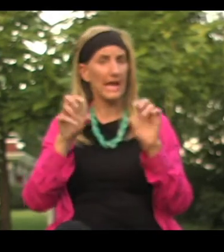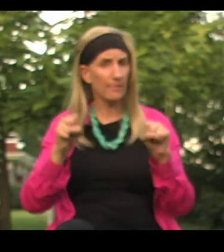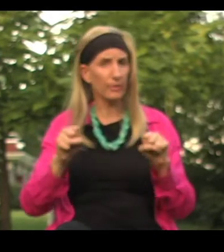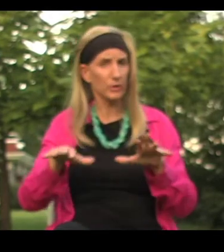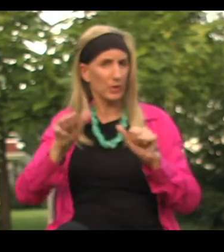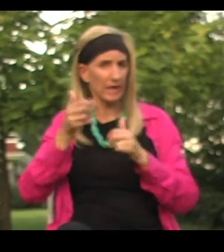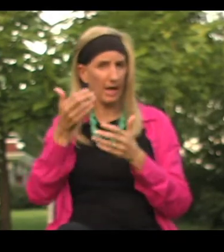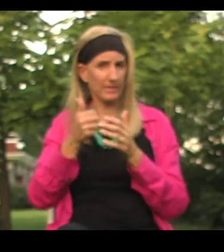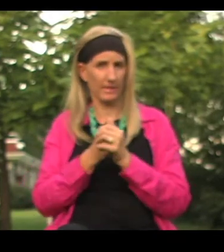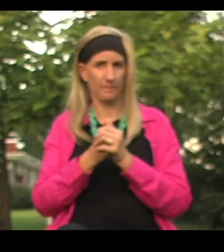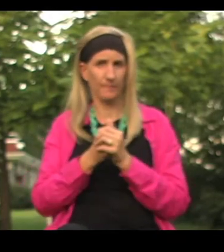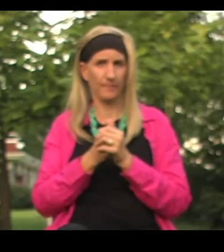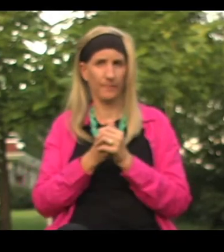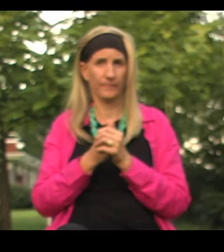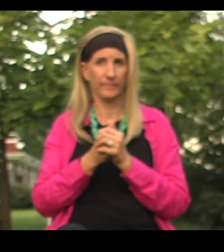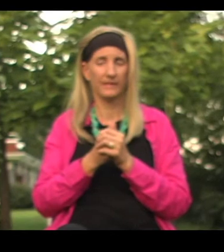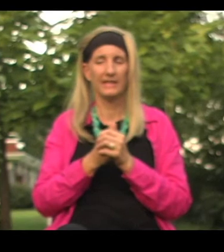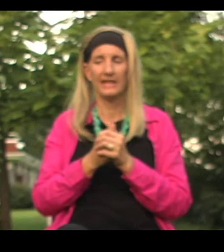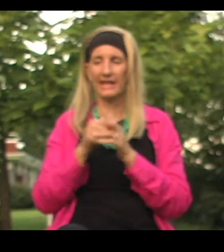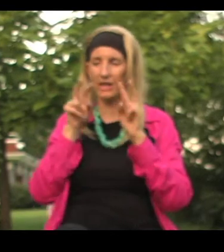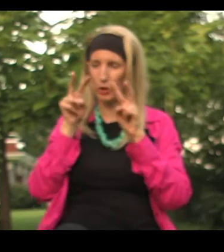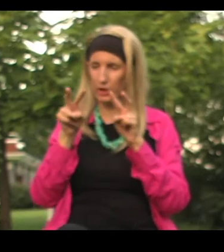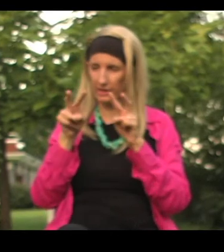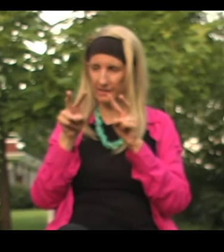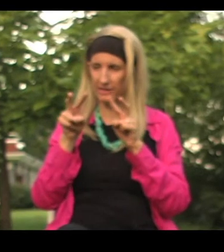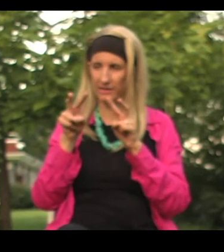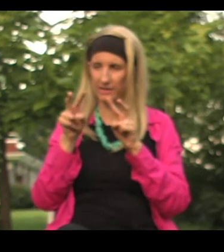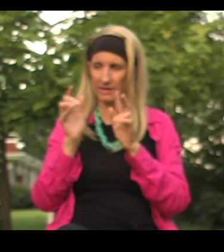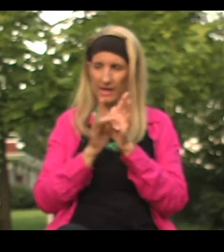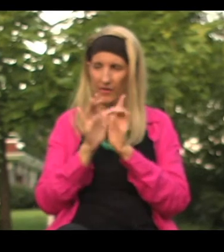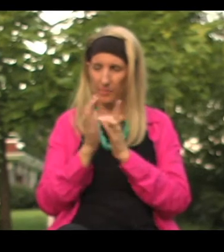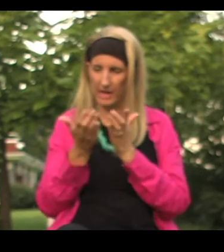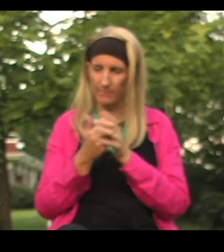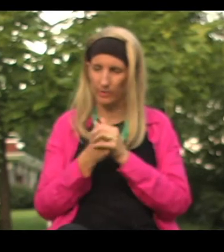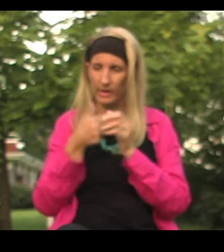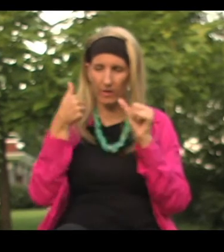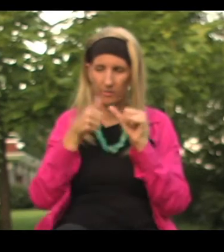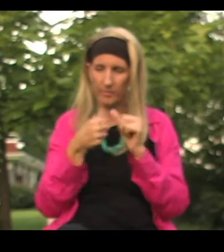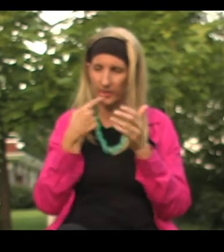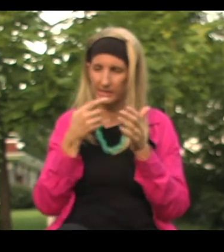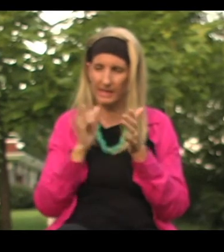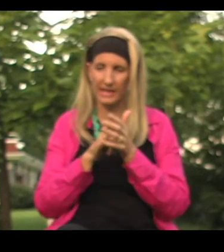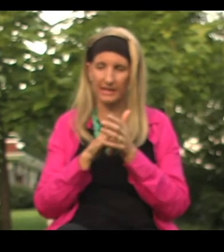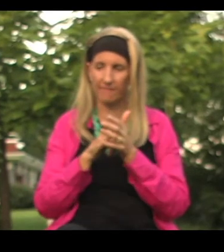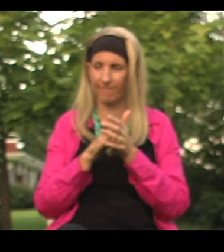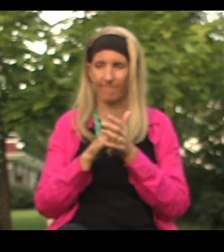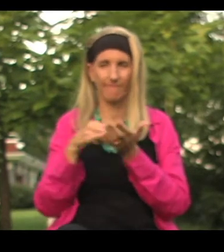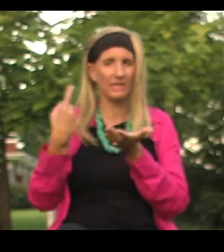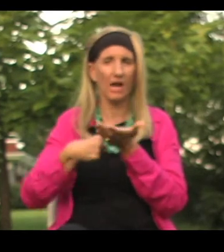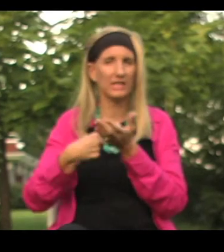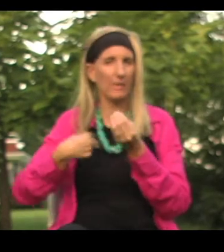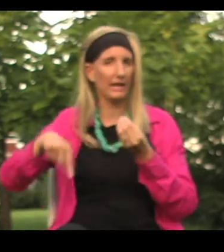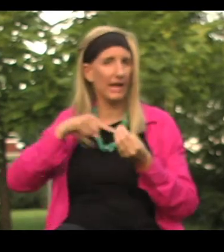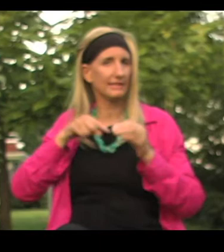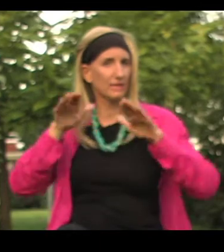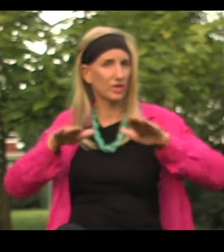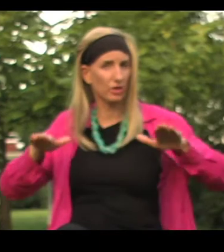able to adopt him. And I looked at the Bible, and I remember it saying, talked about us as